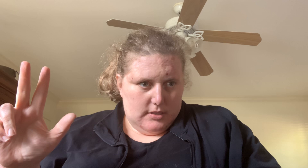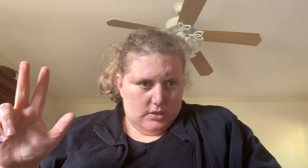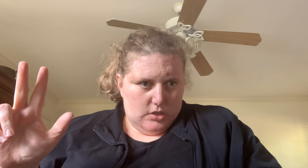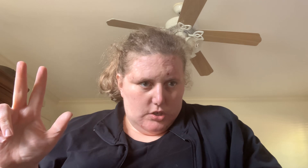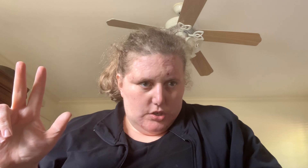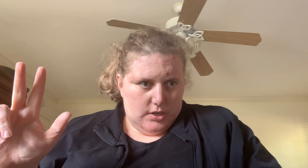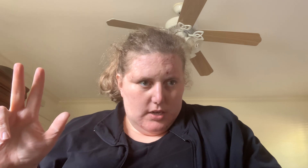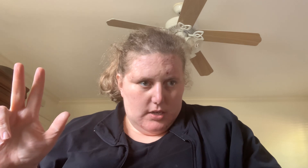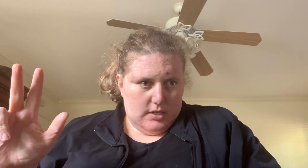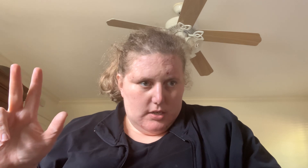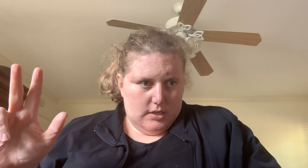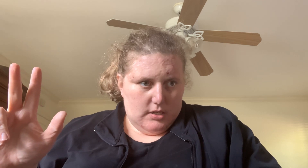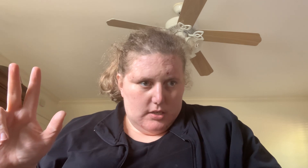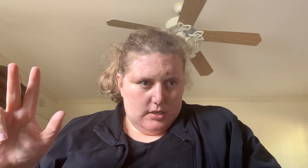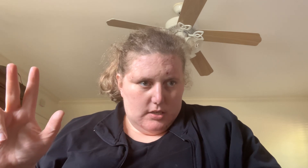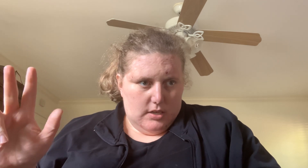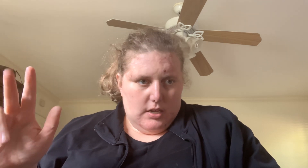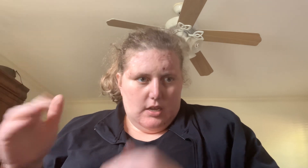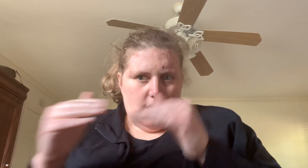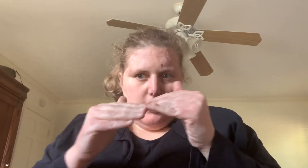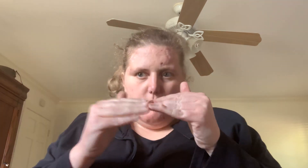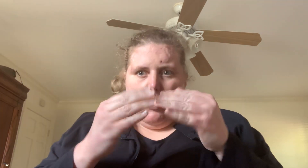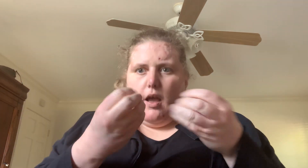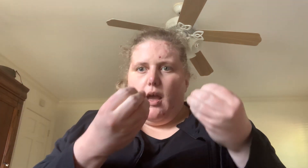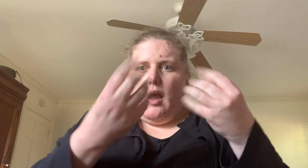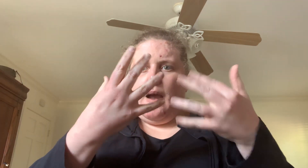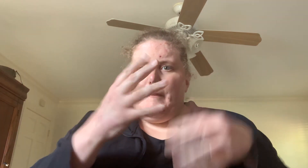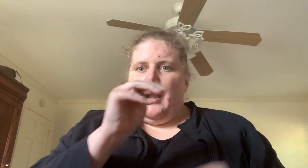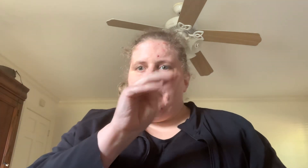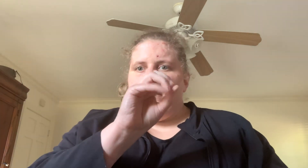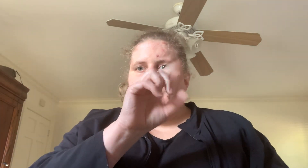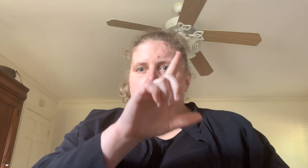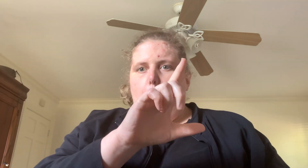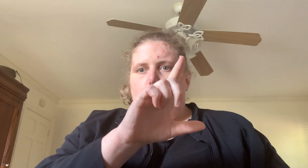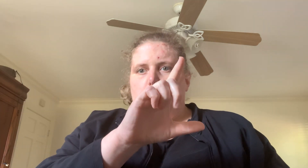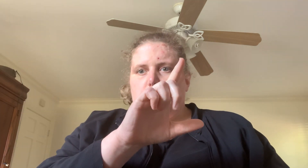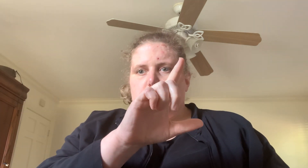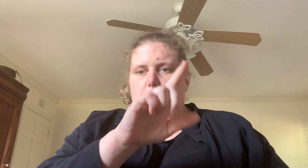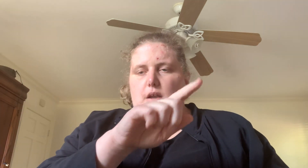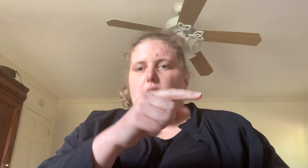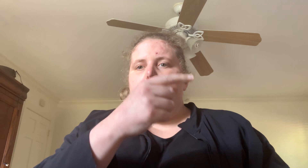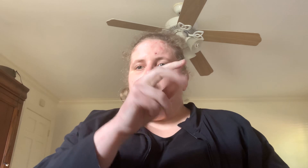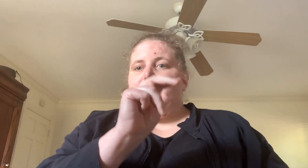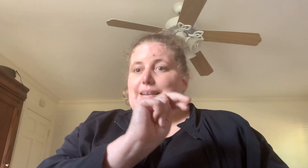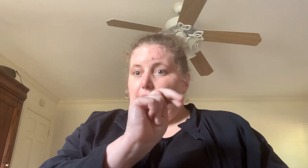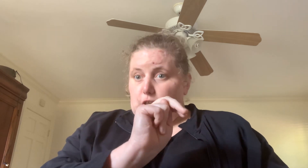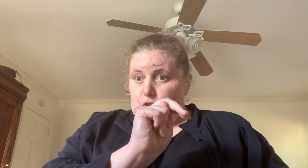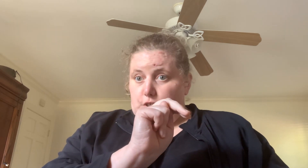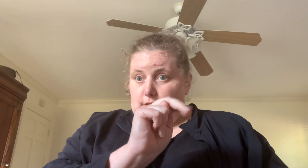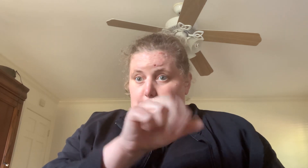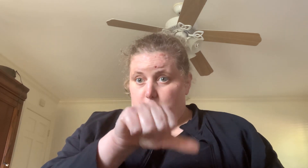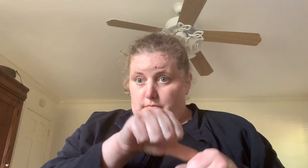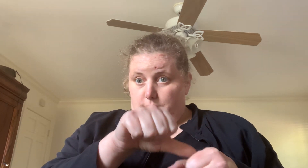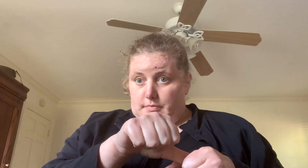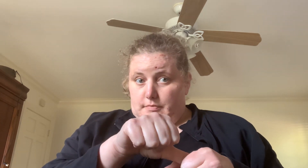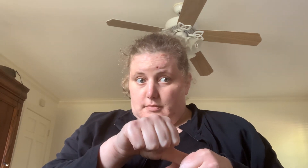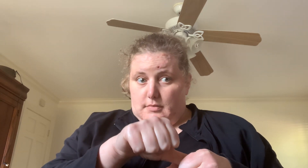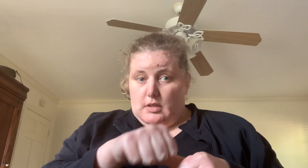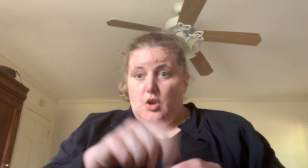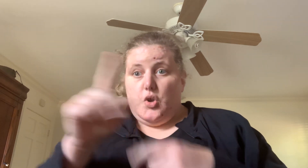grams to moles. And you're going from grams to moles. I'm going to give you a hint. You're going to basically end up dividing by the grams